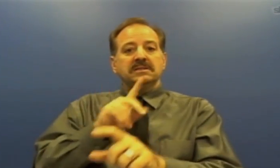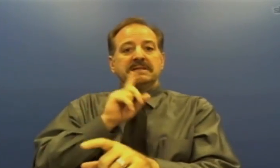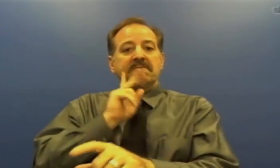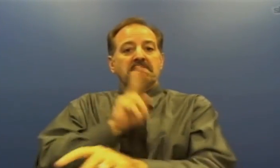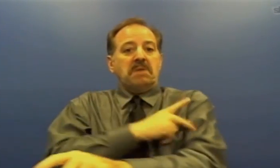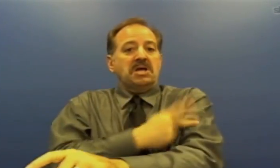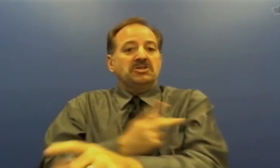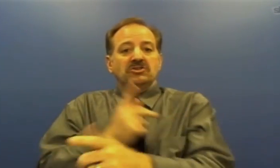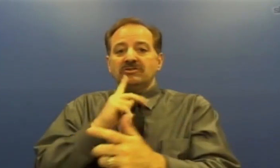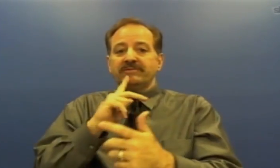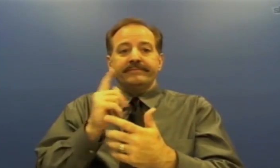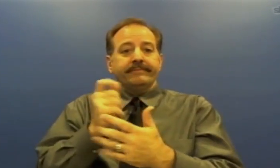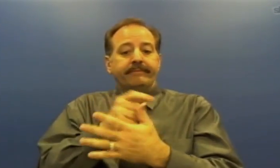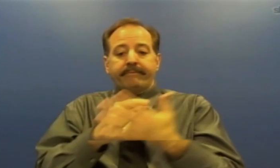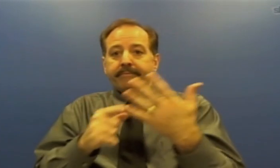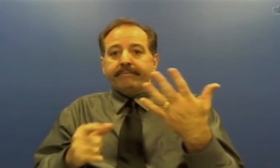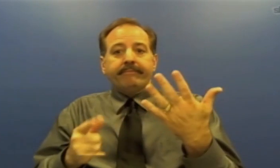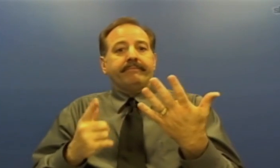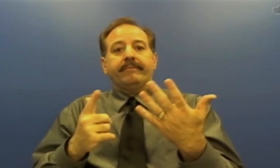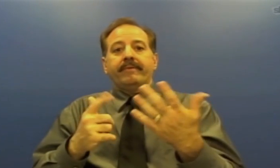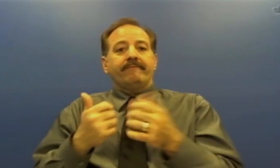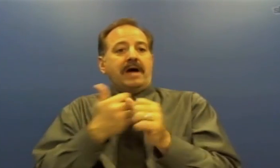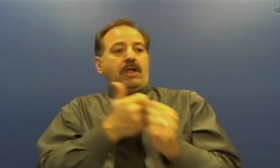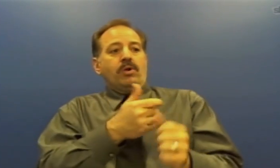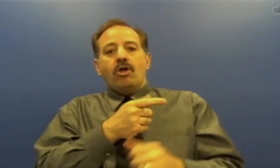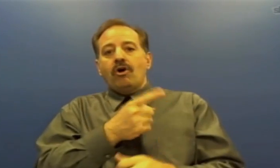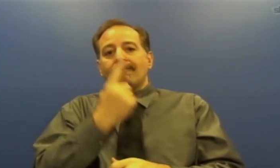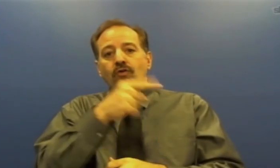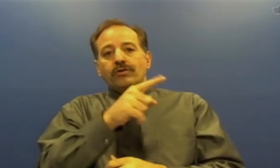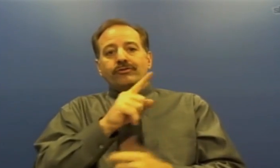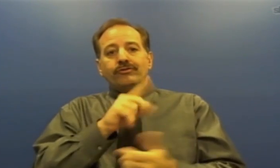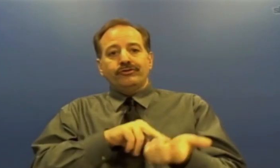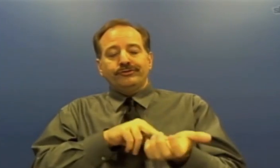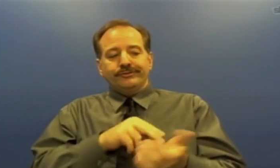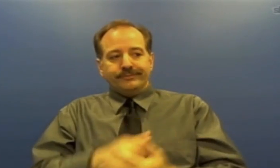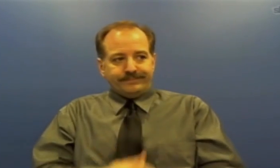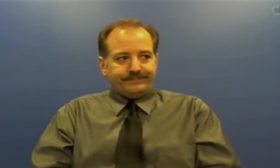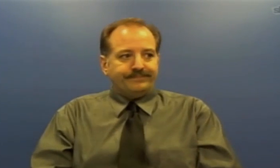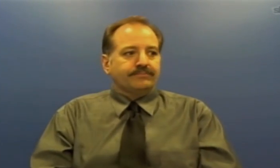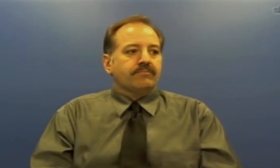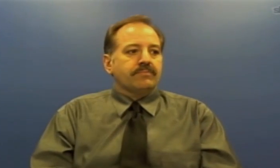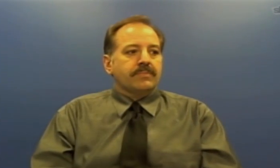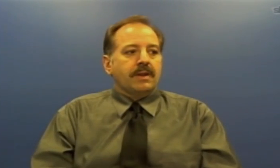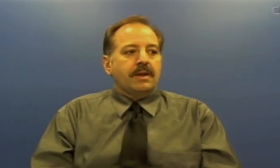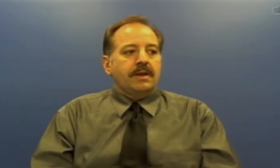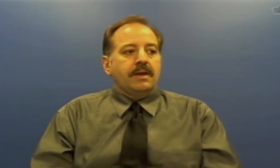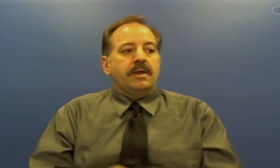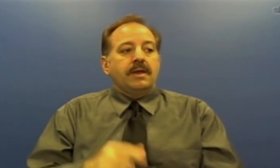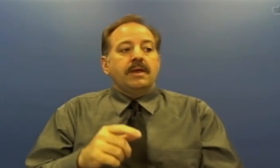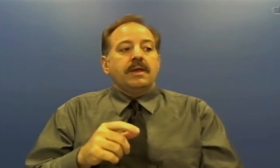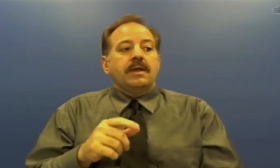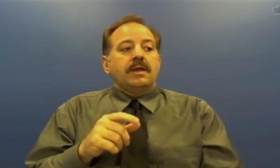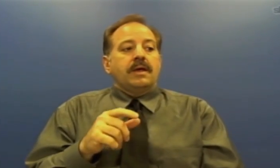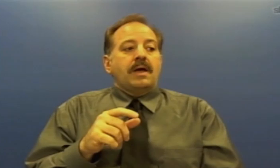to provide them the questions through American Sign Language. Anything that the nurse is saying, we can communicate that to the deaf patient